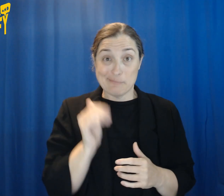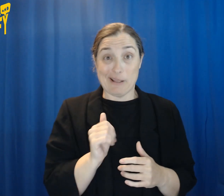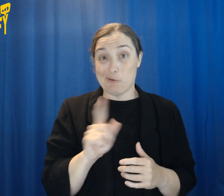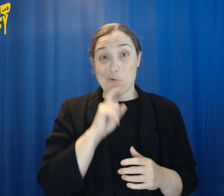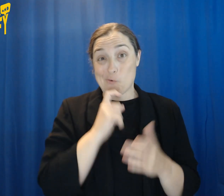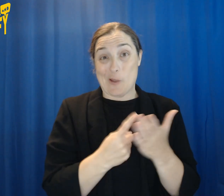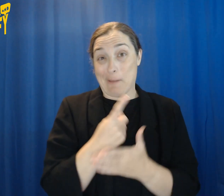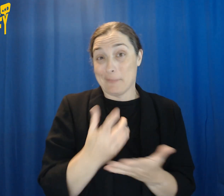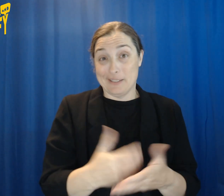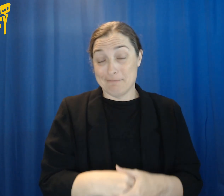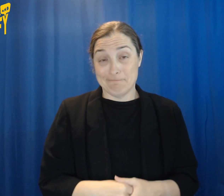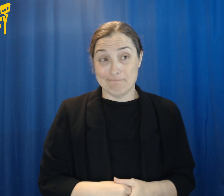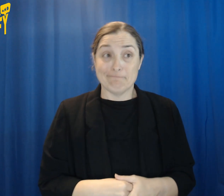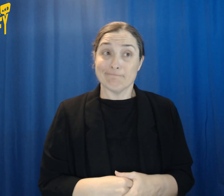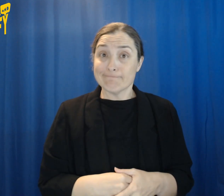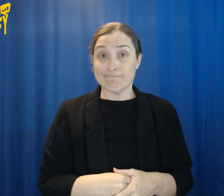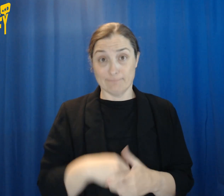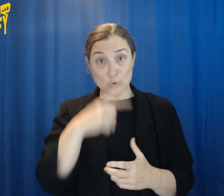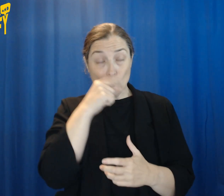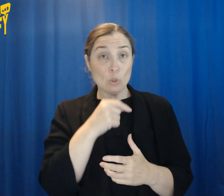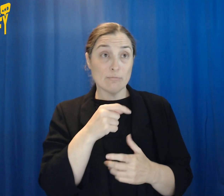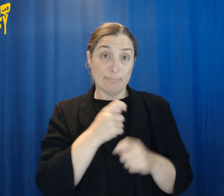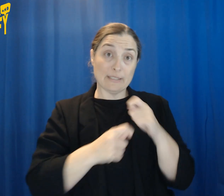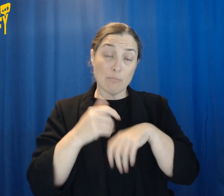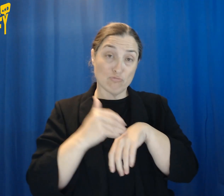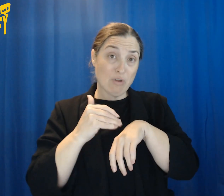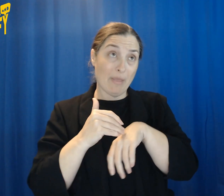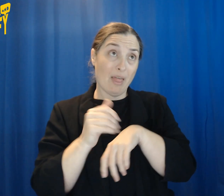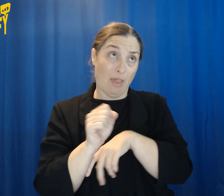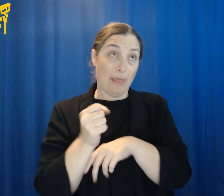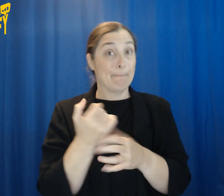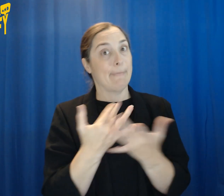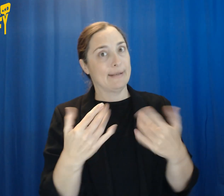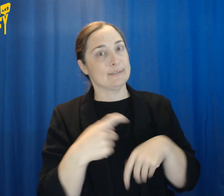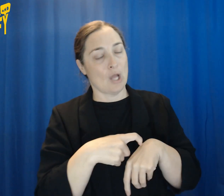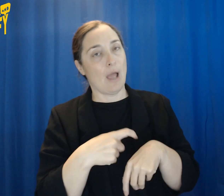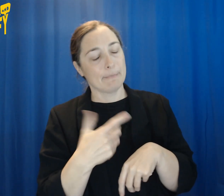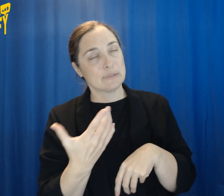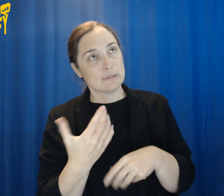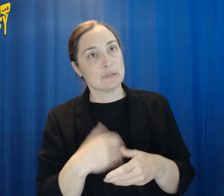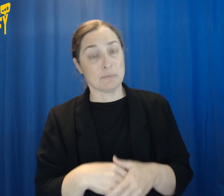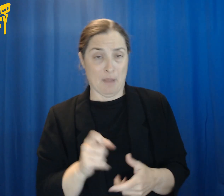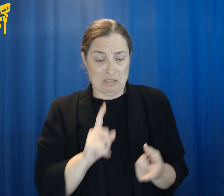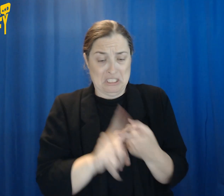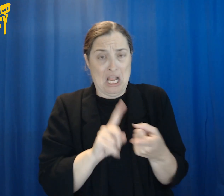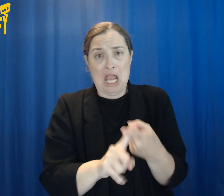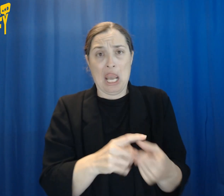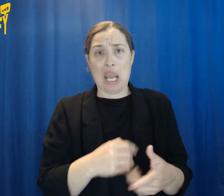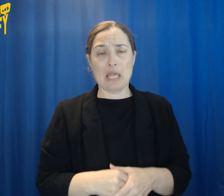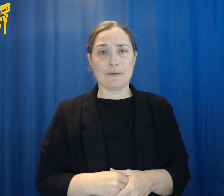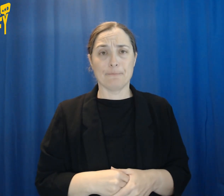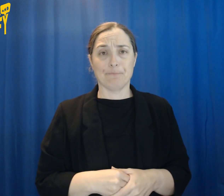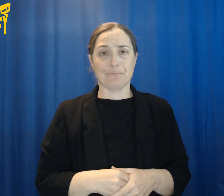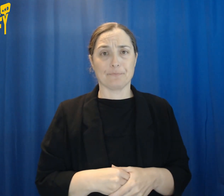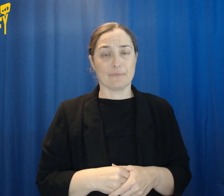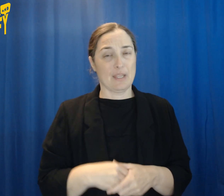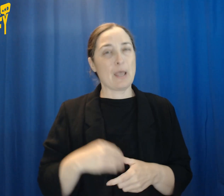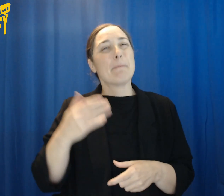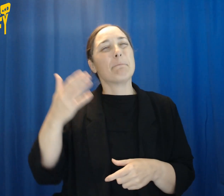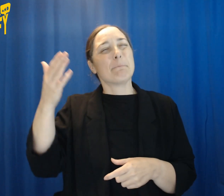It could get me into trouble, and it did numerous times, and I still do it. I don't do it as well as I used to, which is